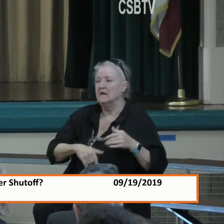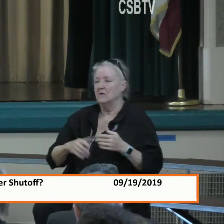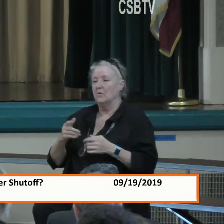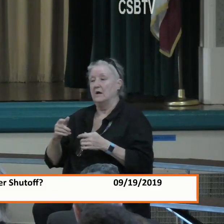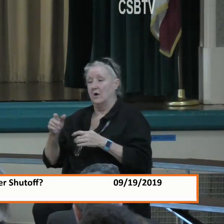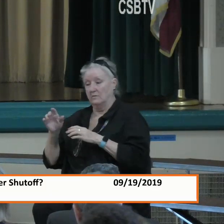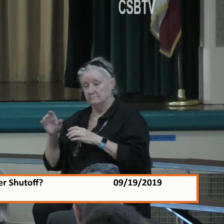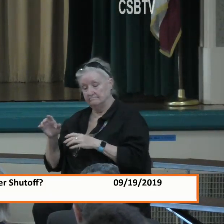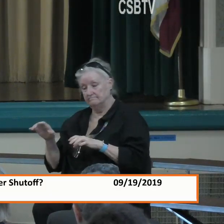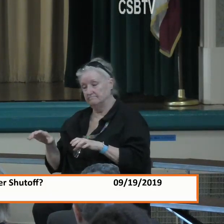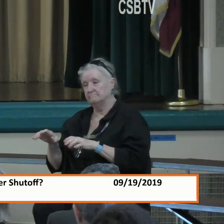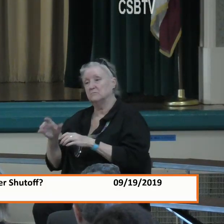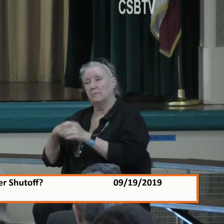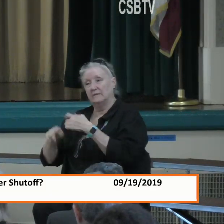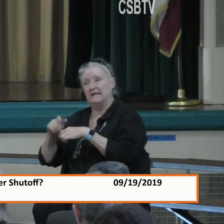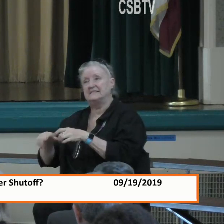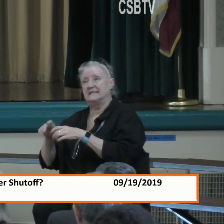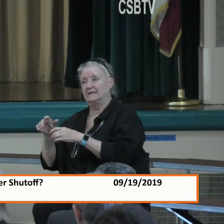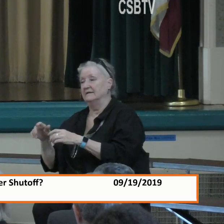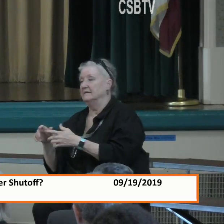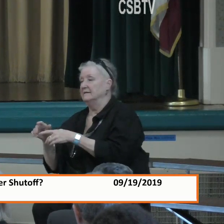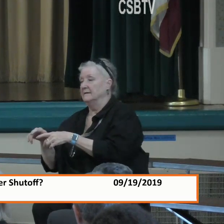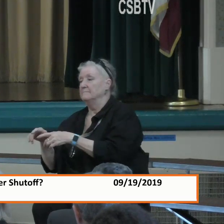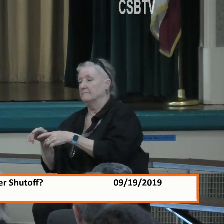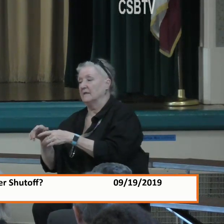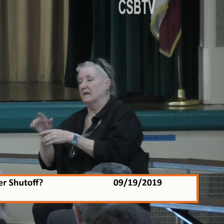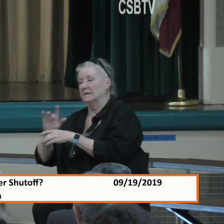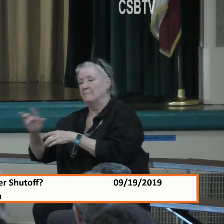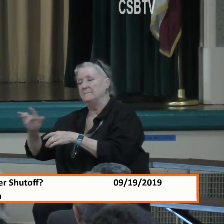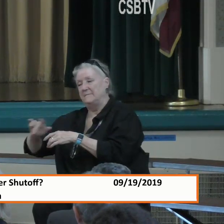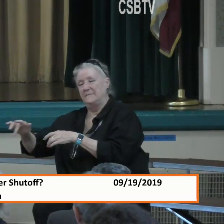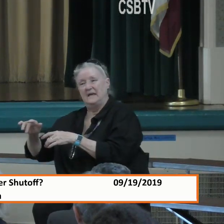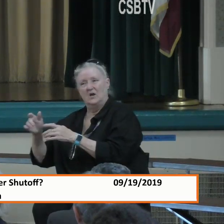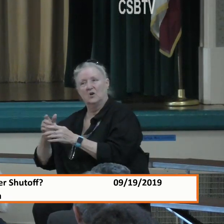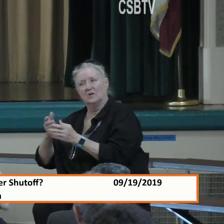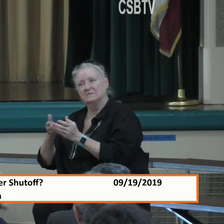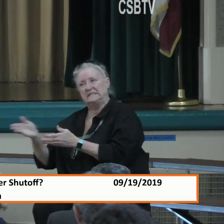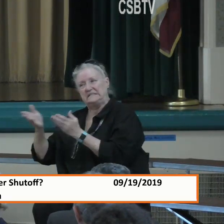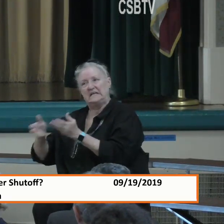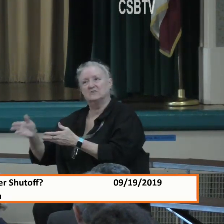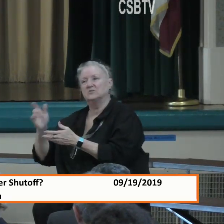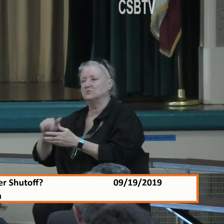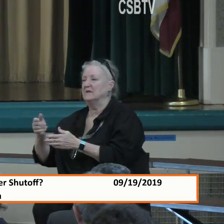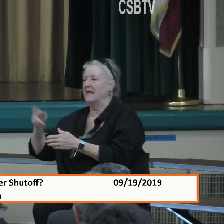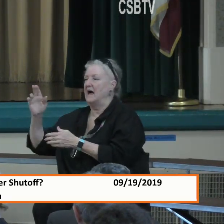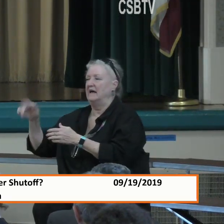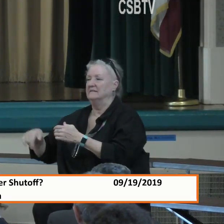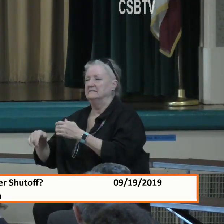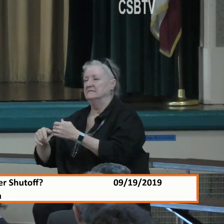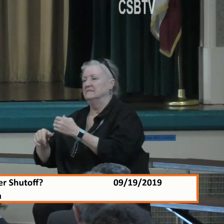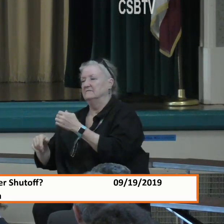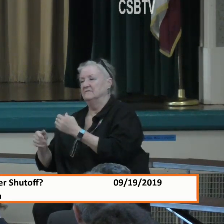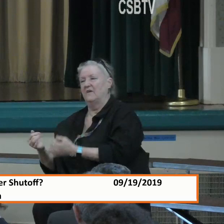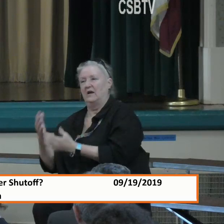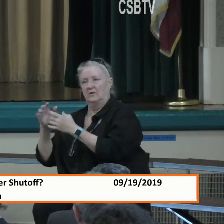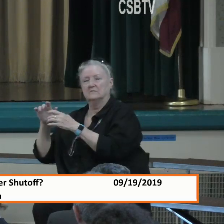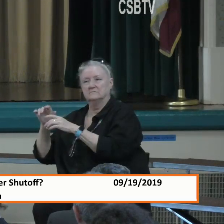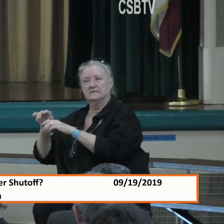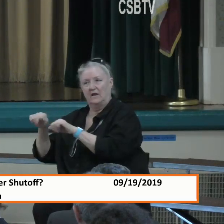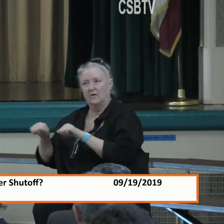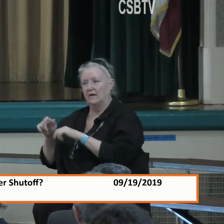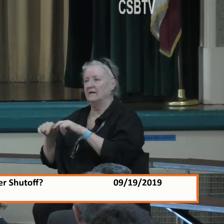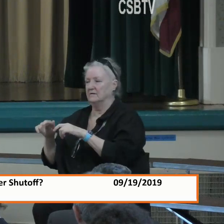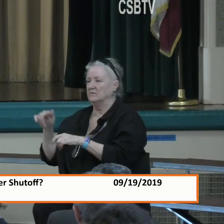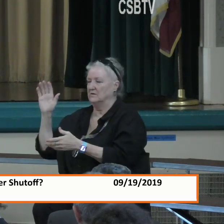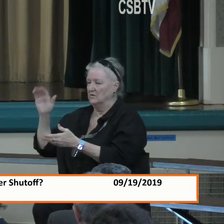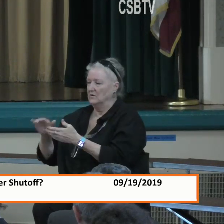replacing existing bare conductor with covered conductor in high fire risk areas to reduce ignition risks. To date, our crews,